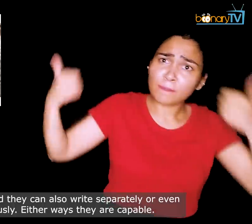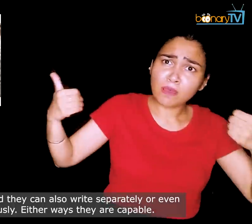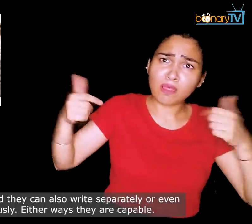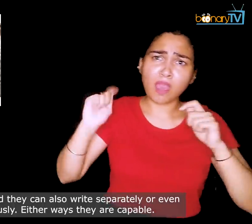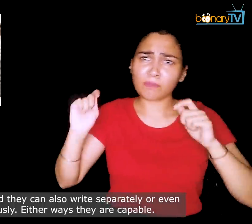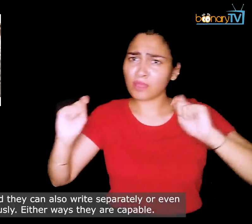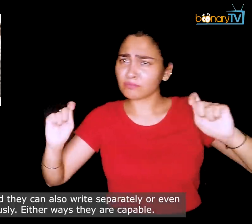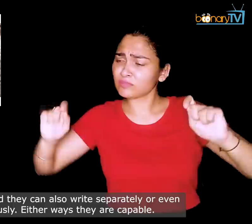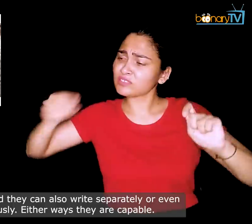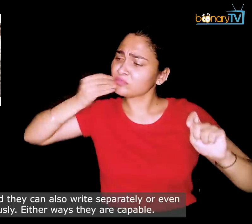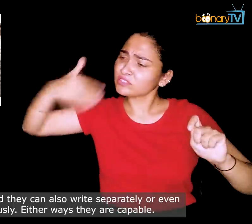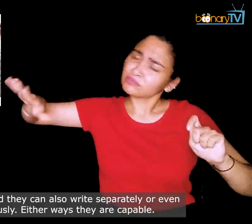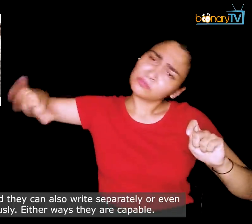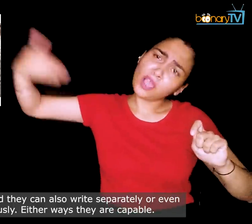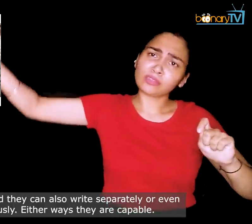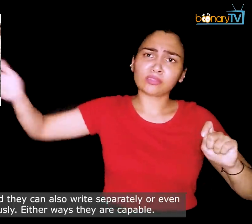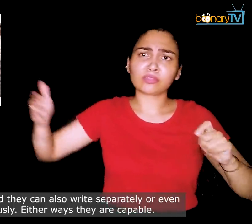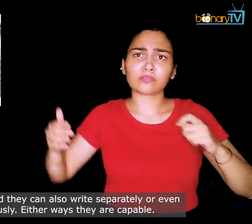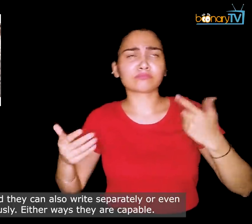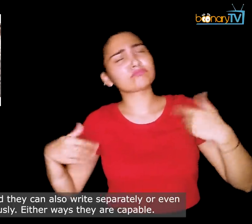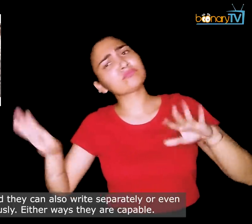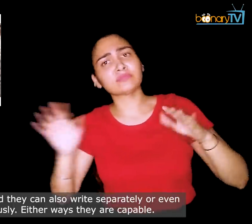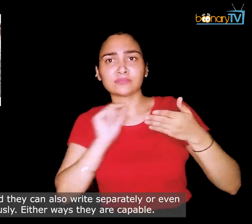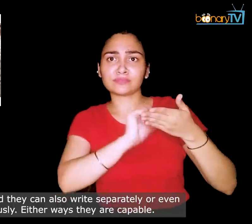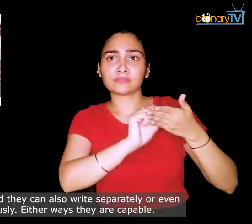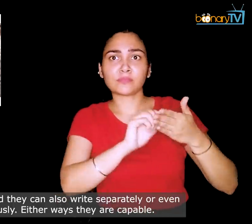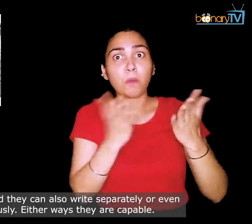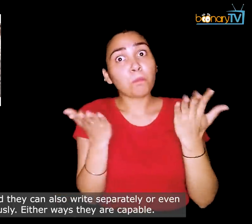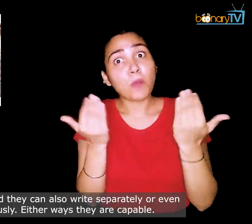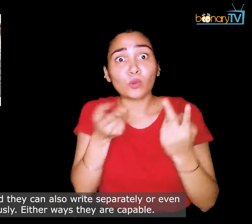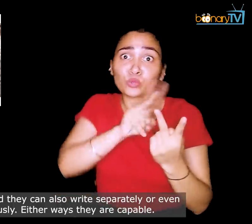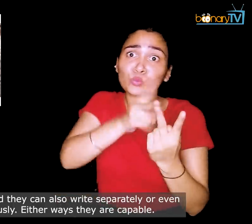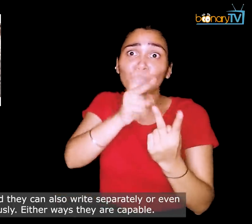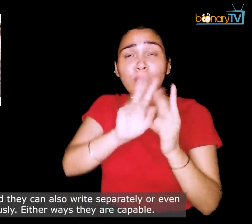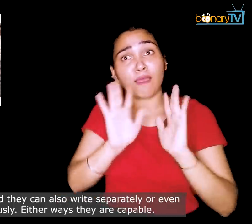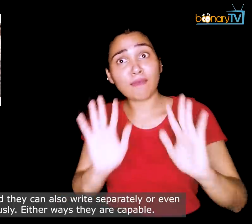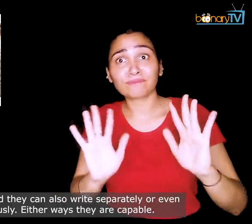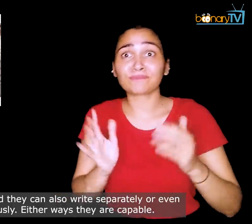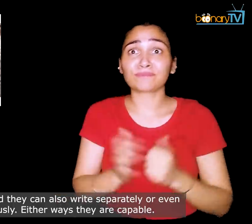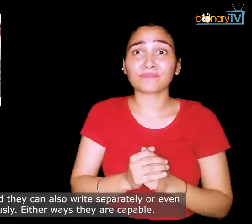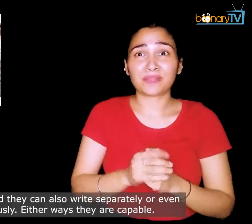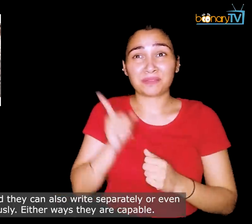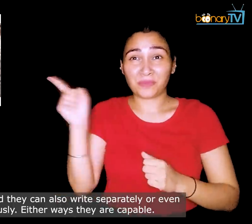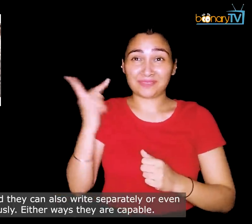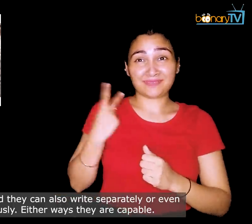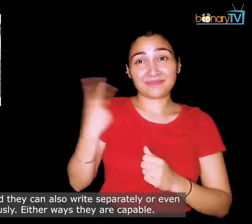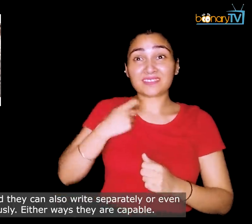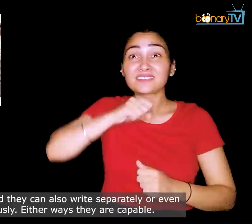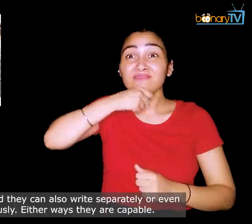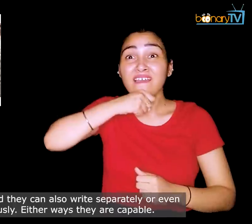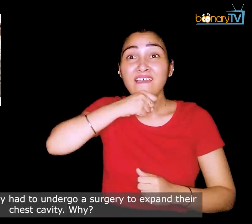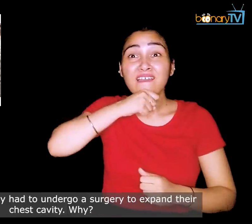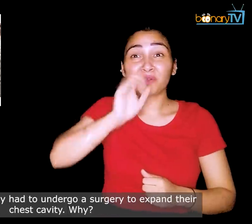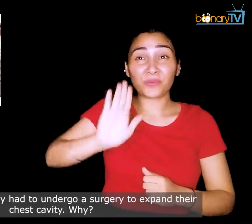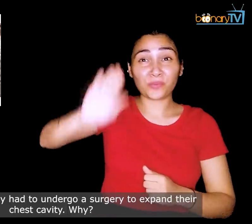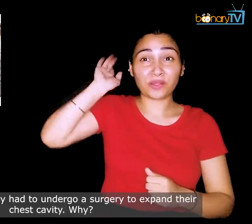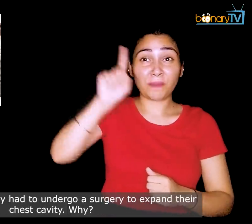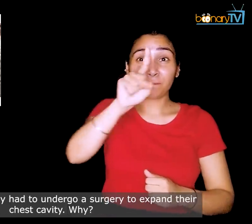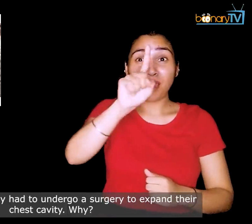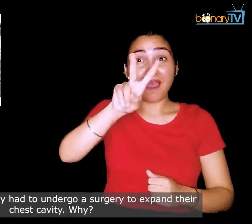even simultaneously. Either ways, they are capable. At the age of 12,